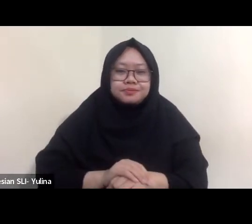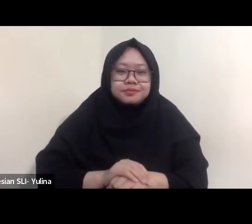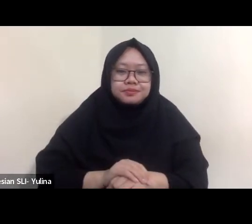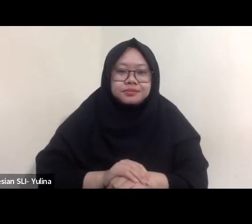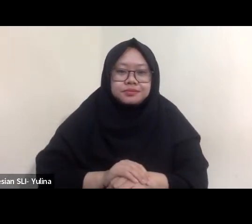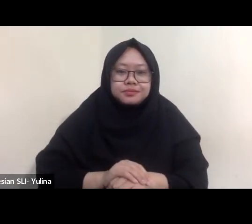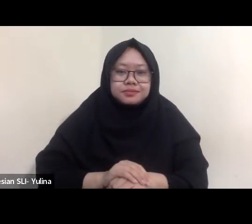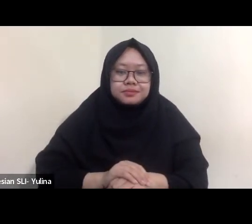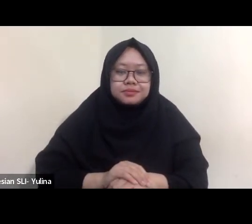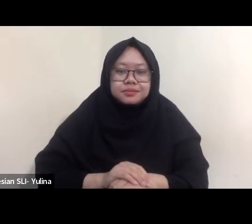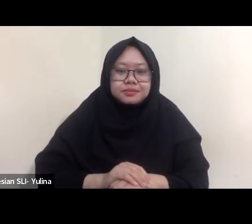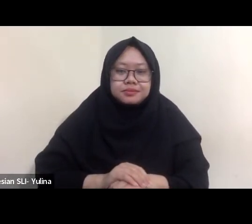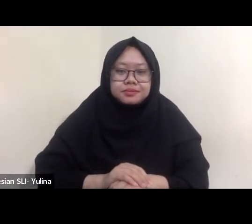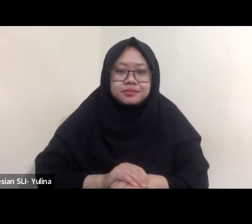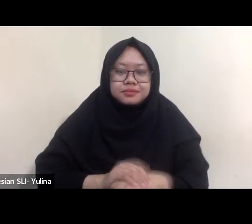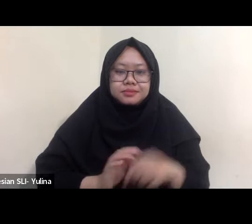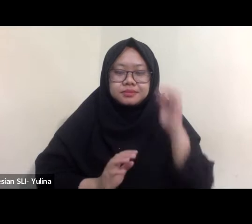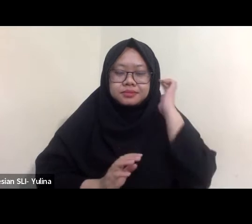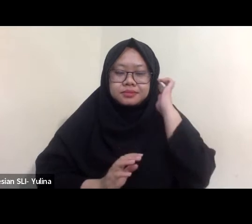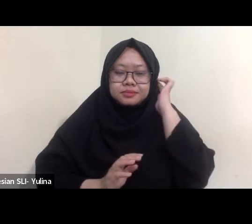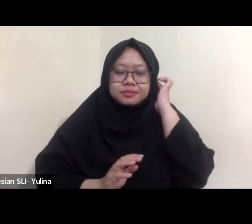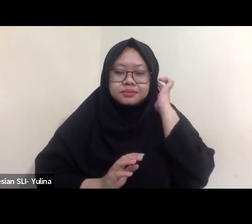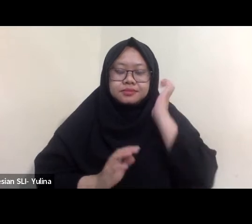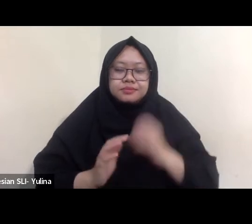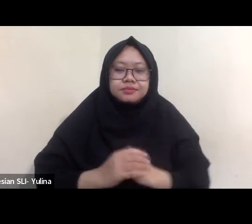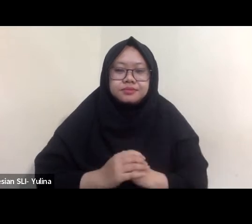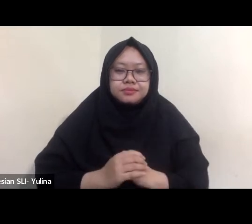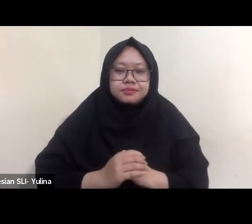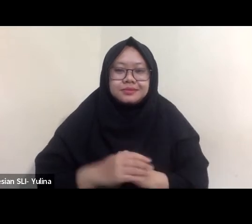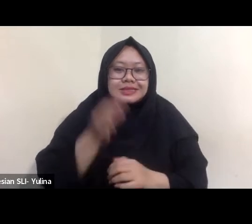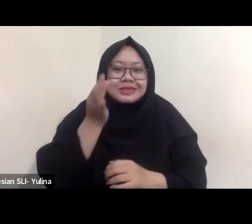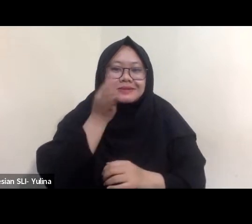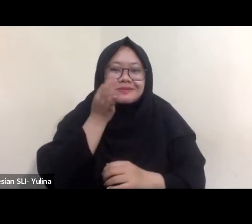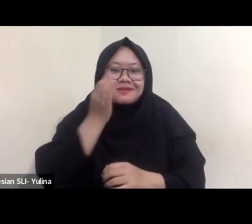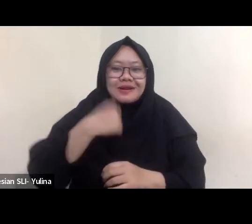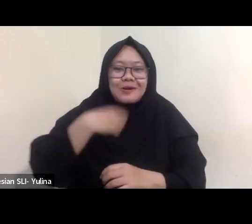mohon maaf lupa namanya. Yeah.